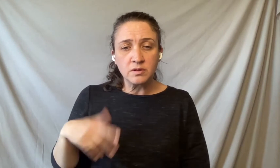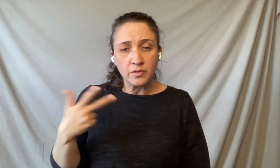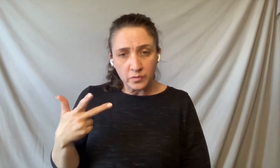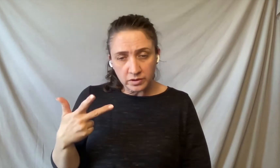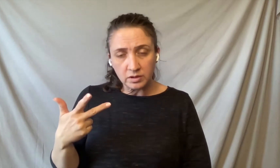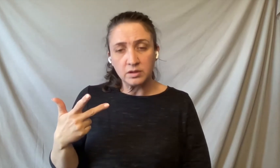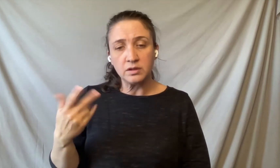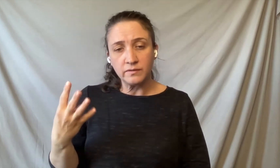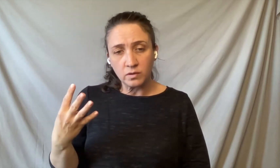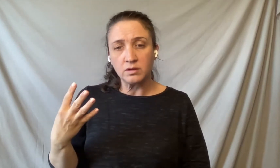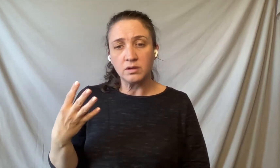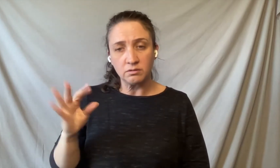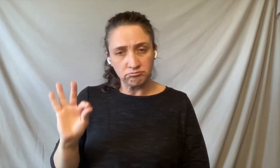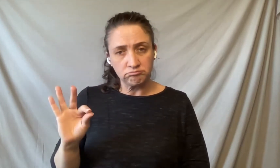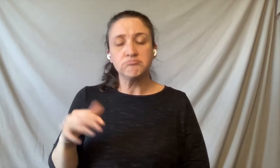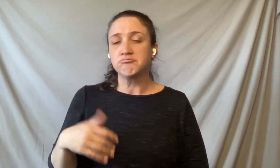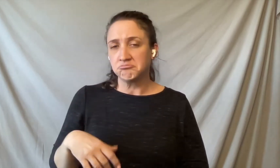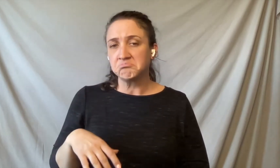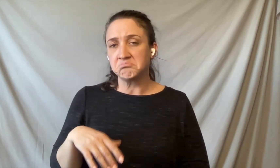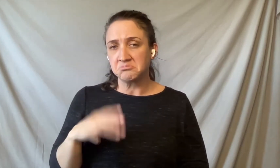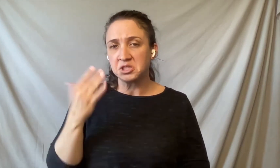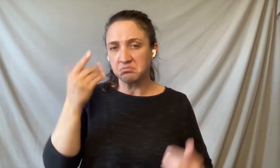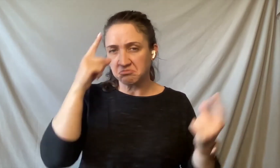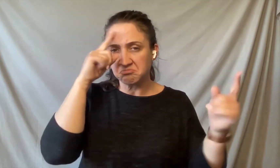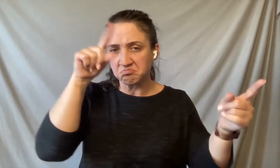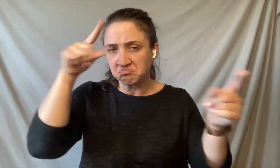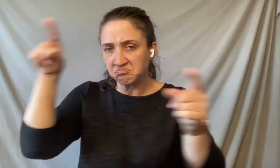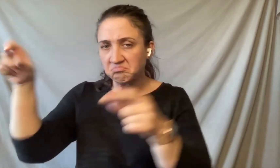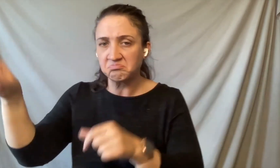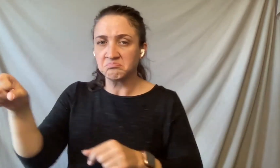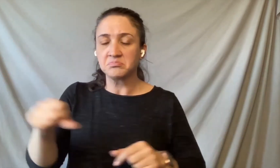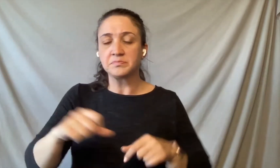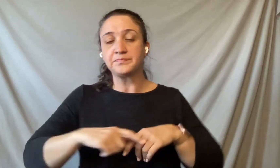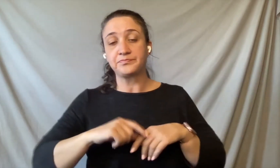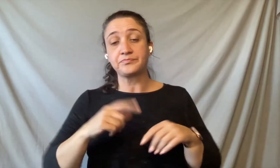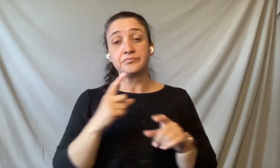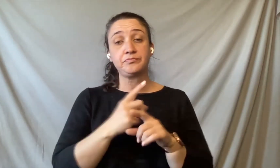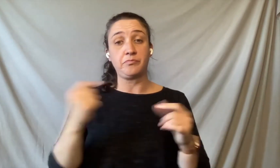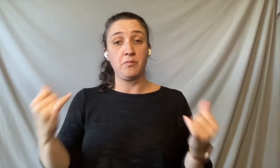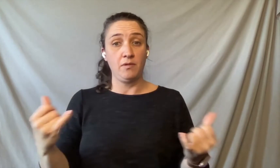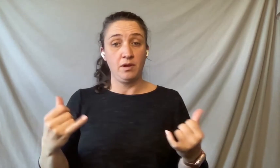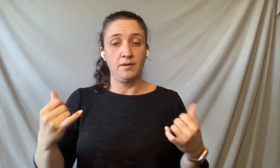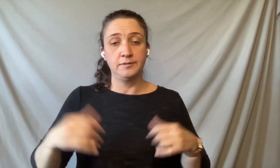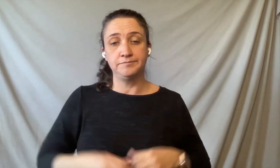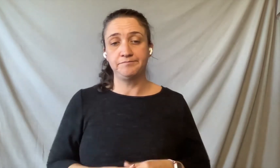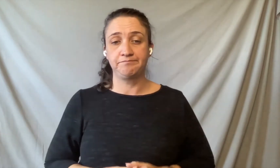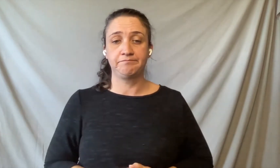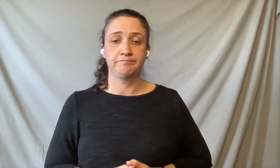3, 4. Okay, so right now,